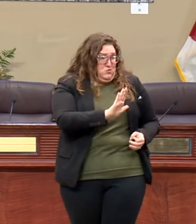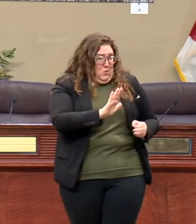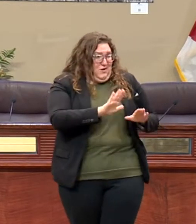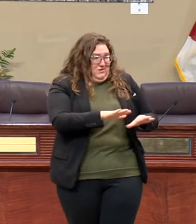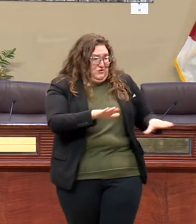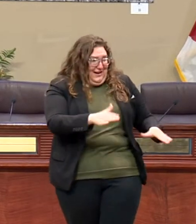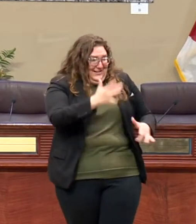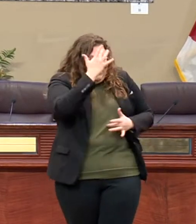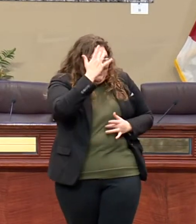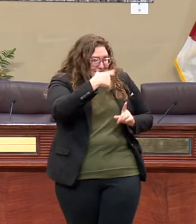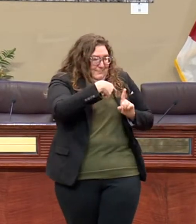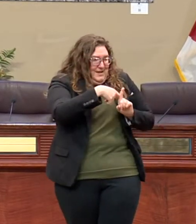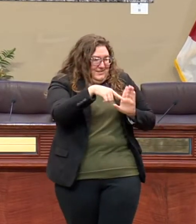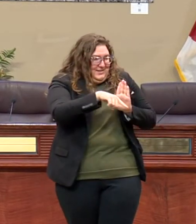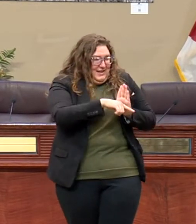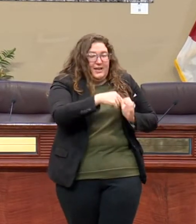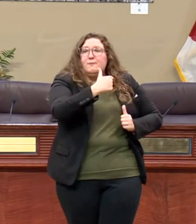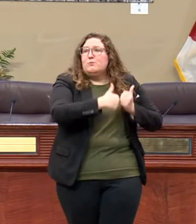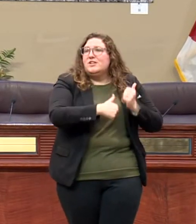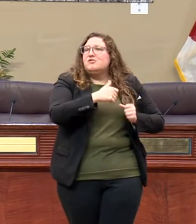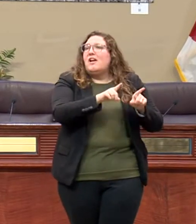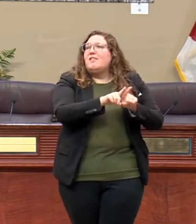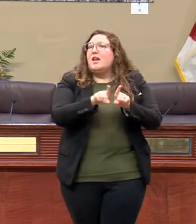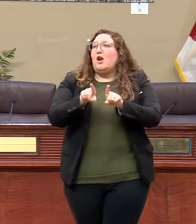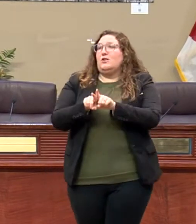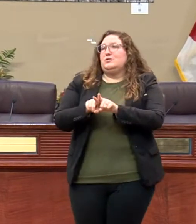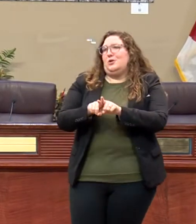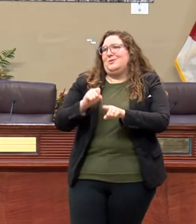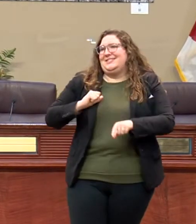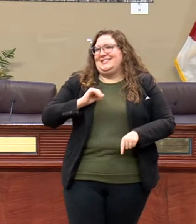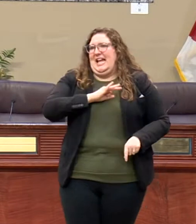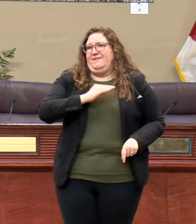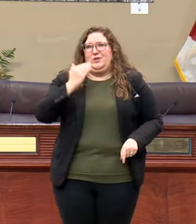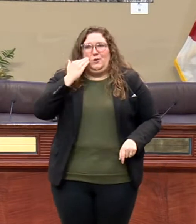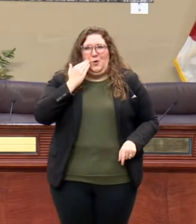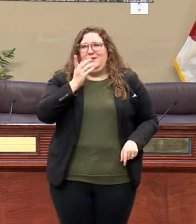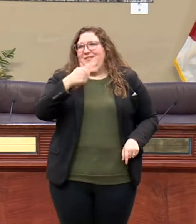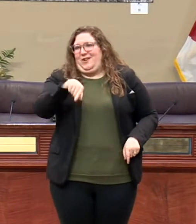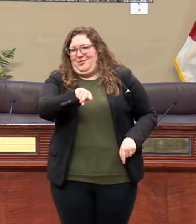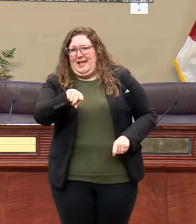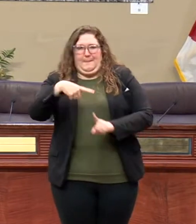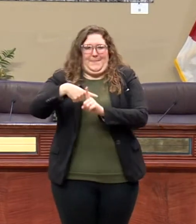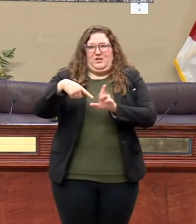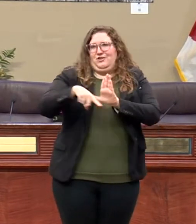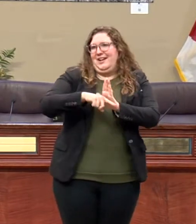welcome anything that the President would send our way. Thank you.